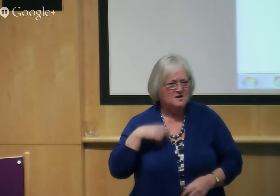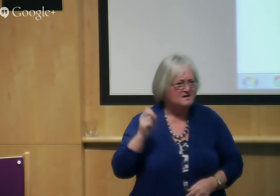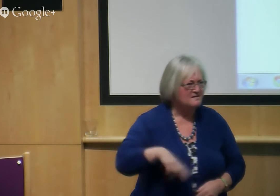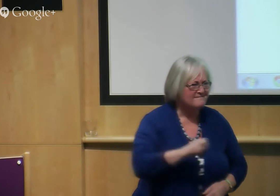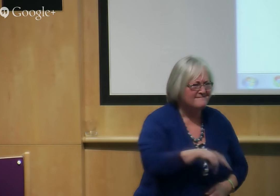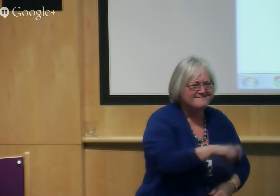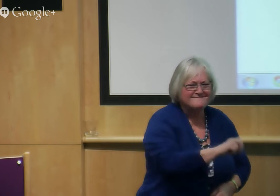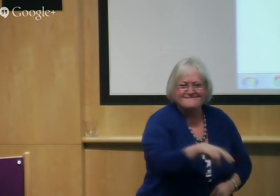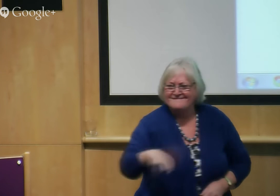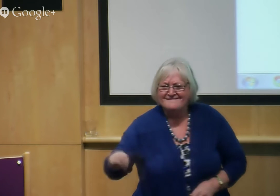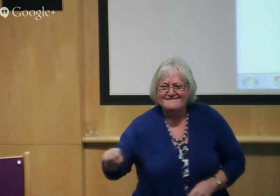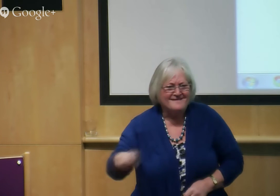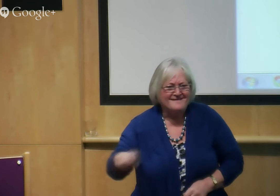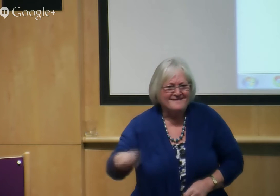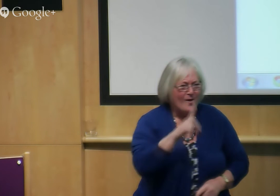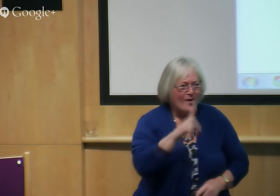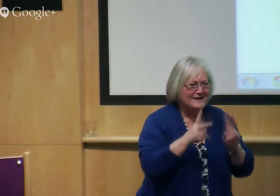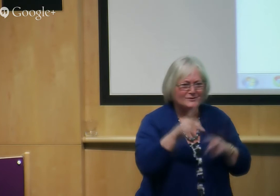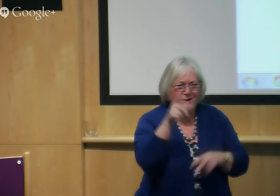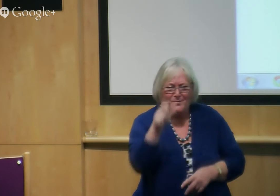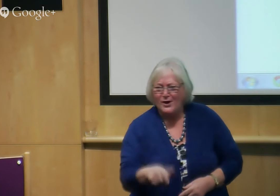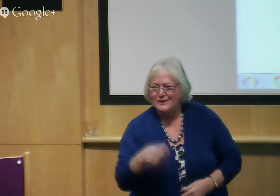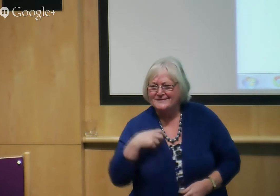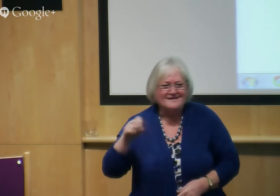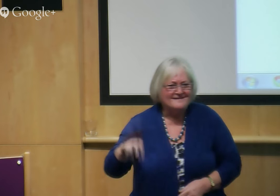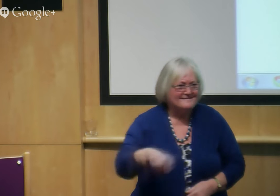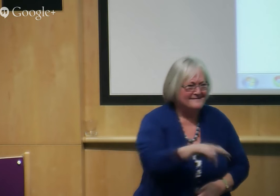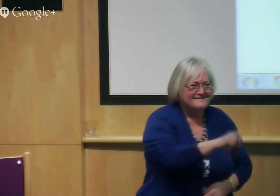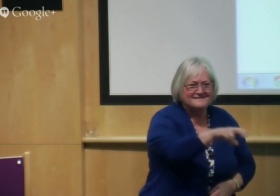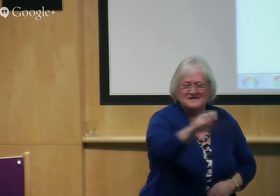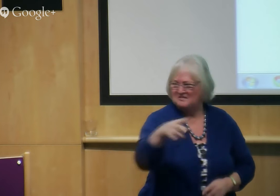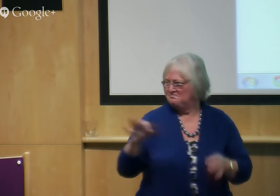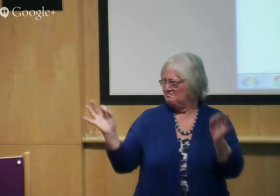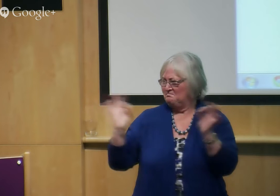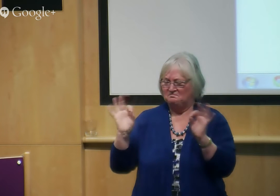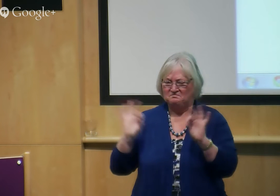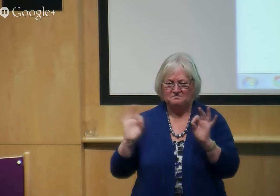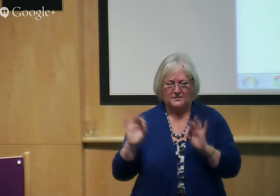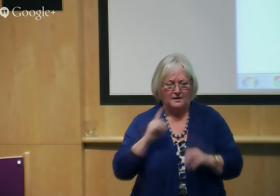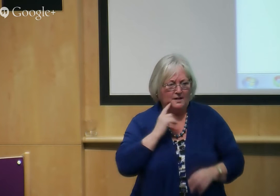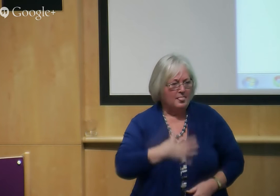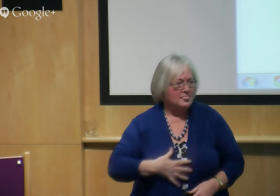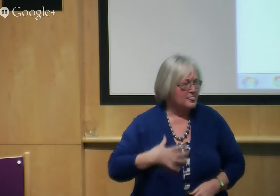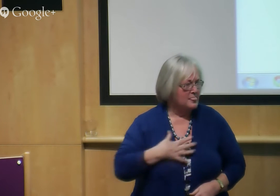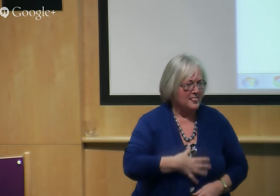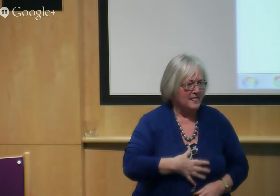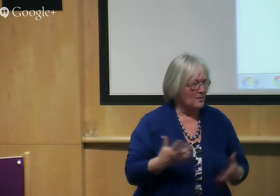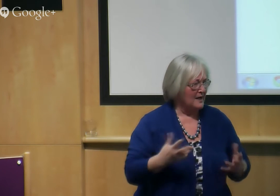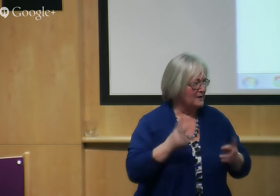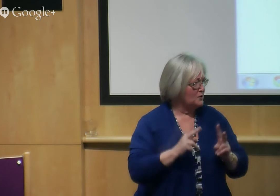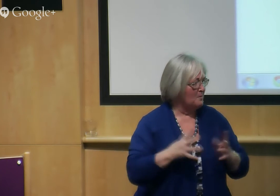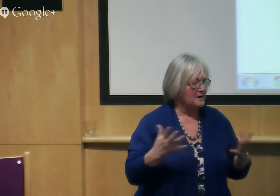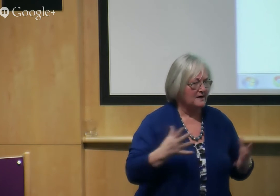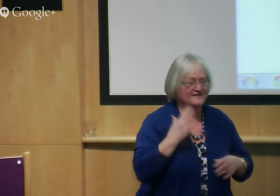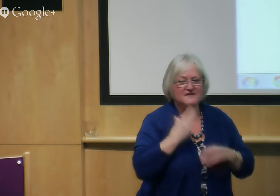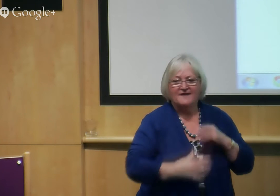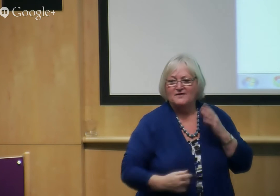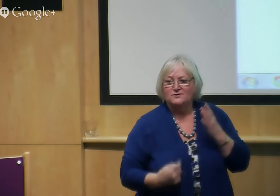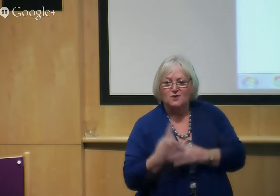back years ago, I would go to an appointment, I would know the interpreter, whereas now I go into a waiting room and I've got no idea who I'm going to be met